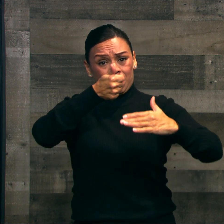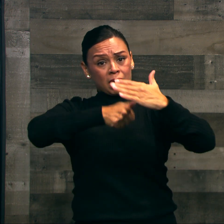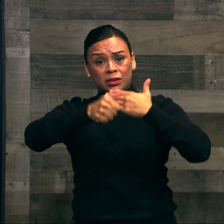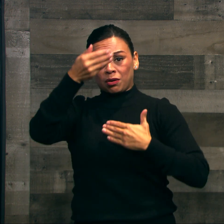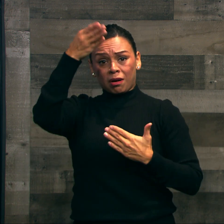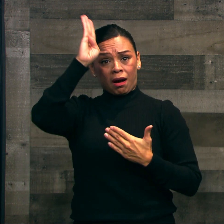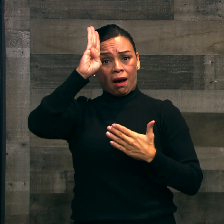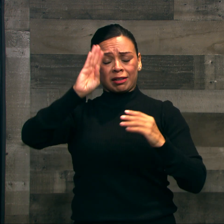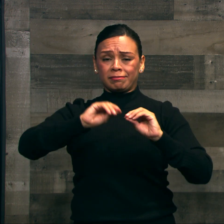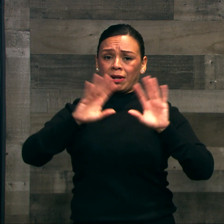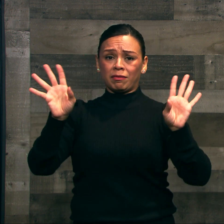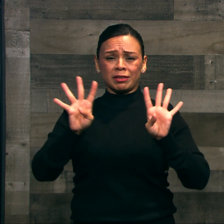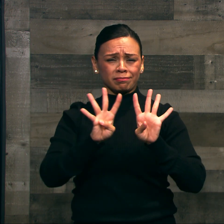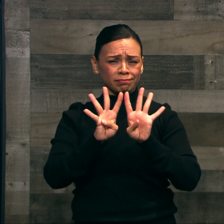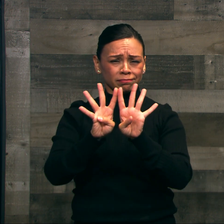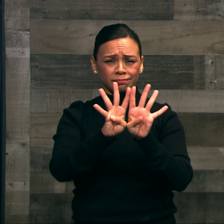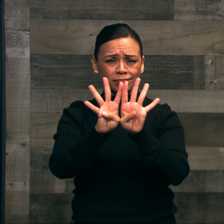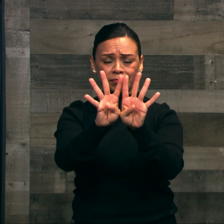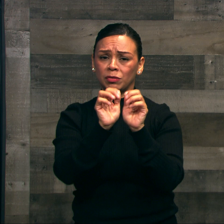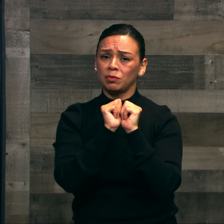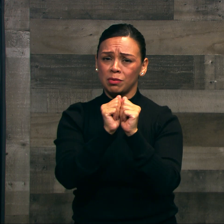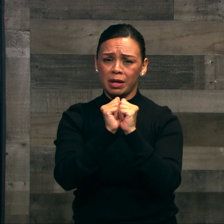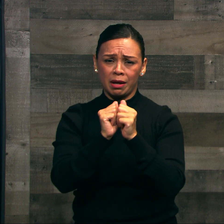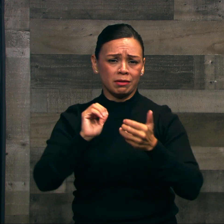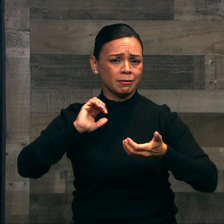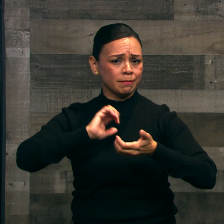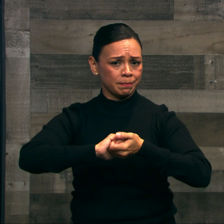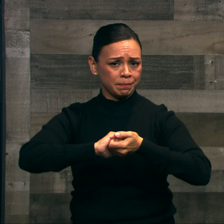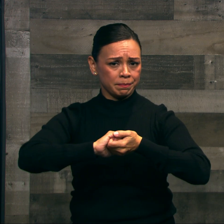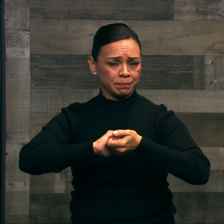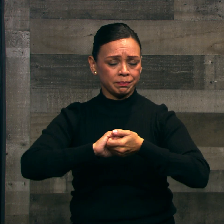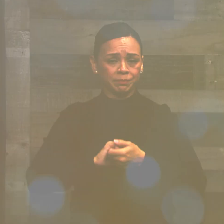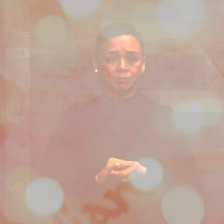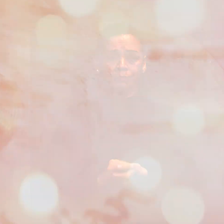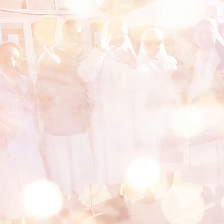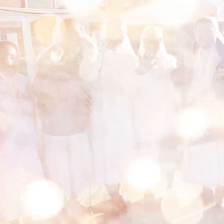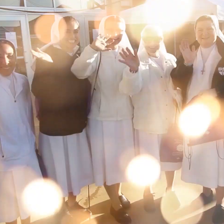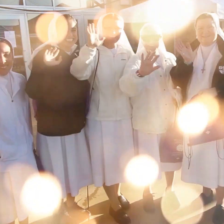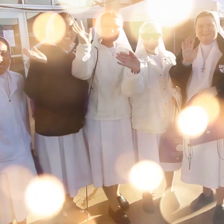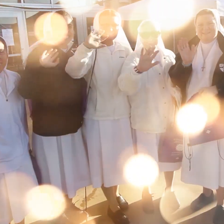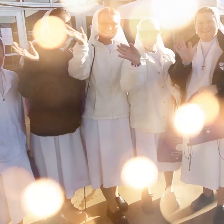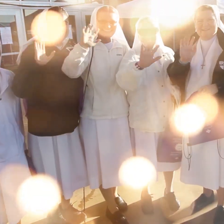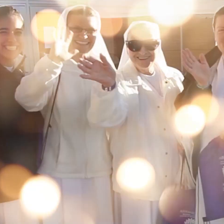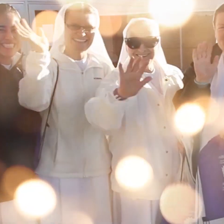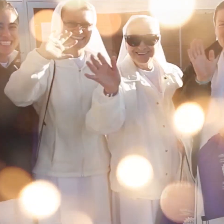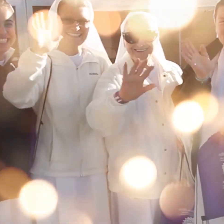The reflections about that from the people of God are clear for us to hear.